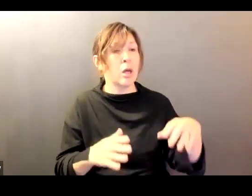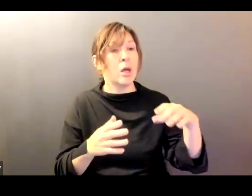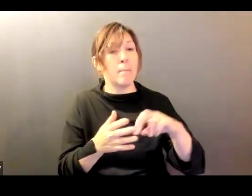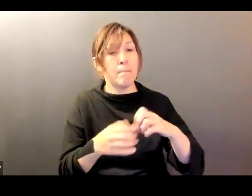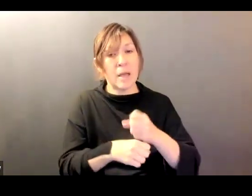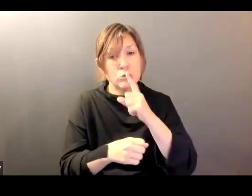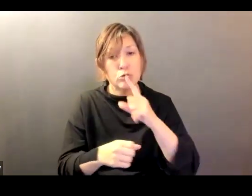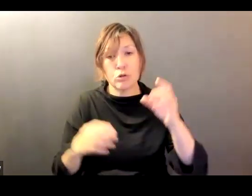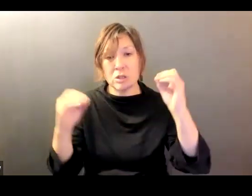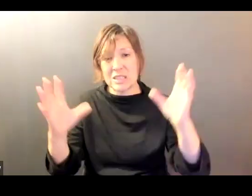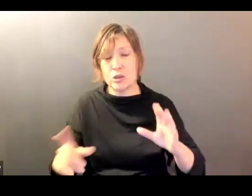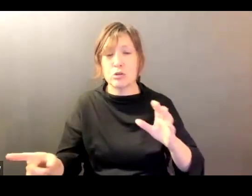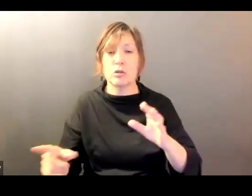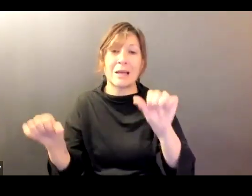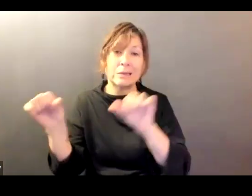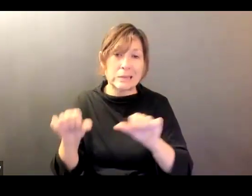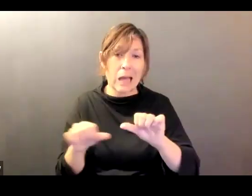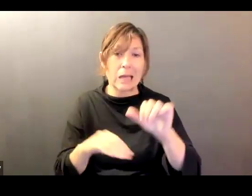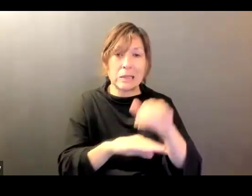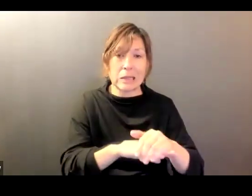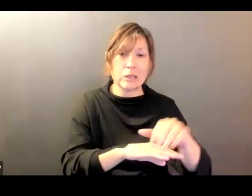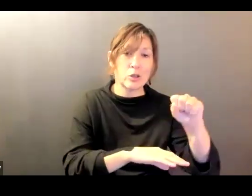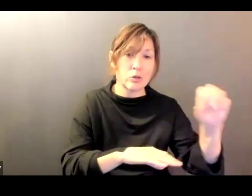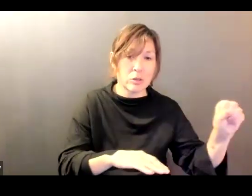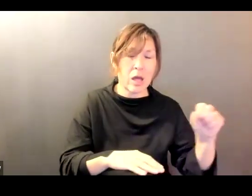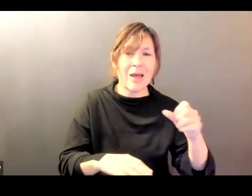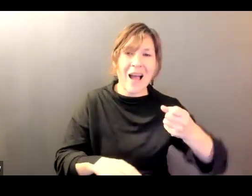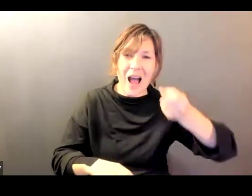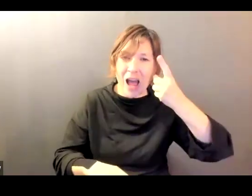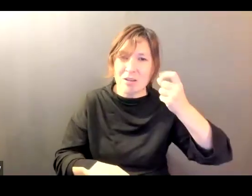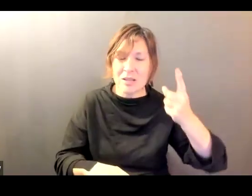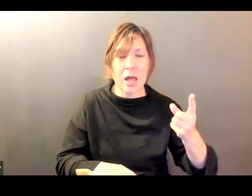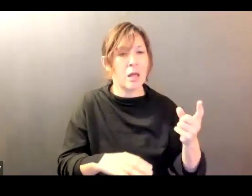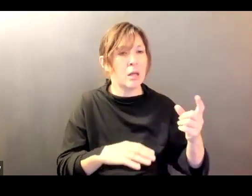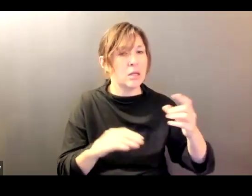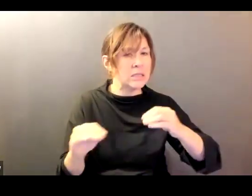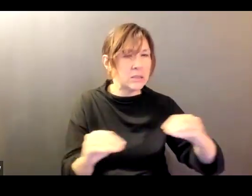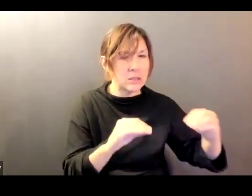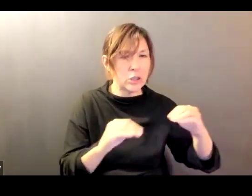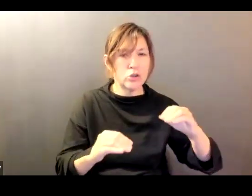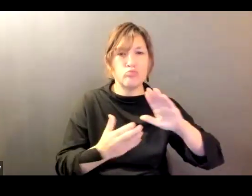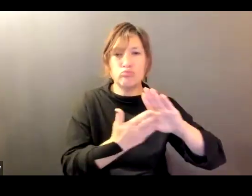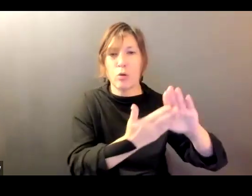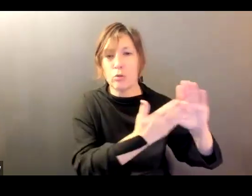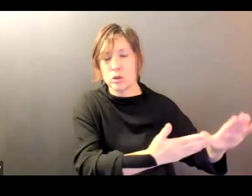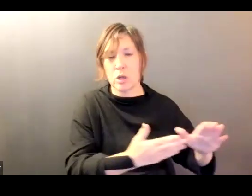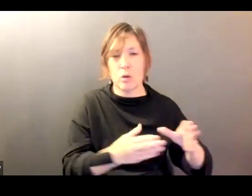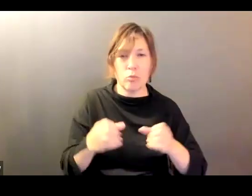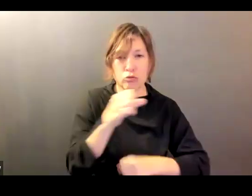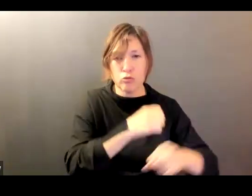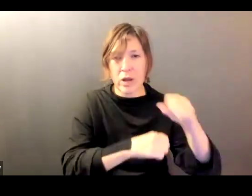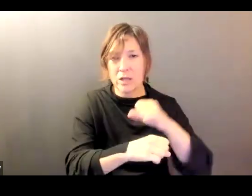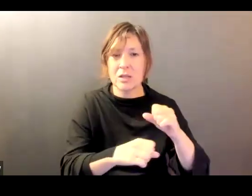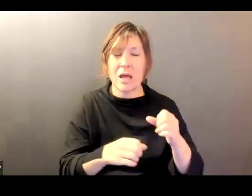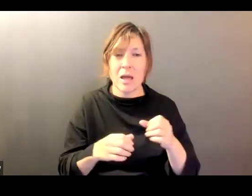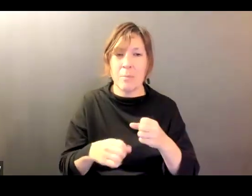in the social studies class, understand the executive functioning strategies, the language-based strategies for the kids to access that core